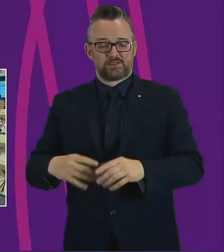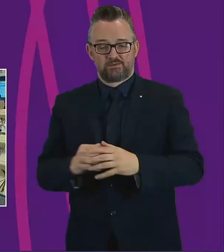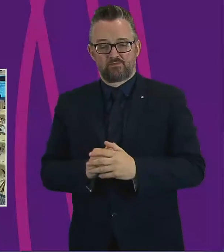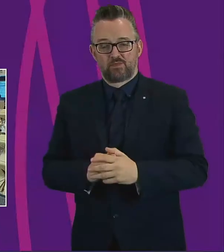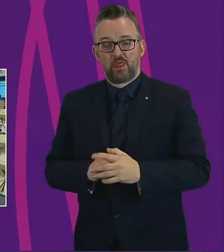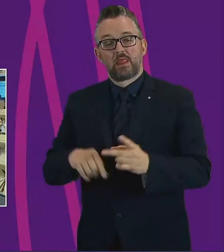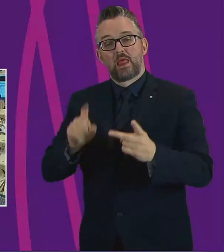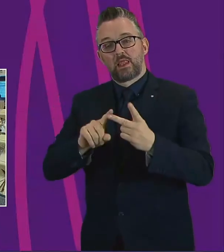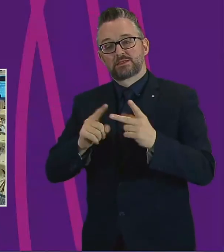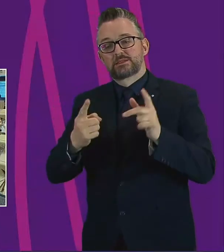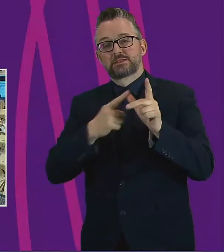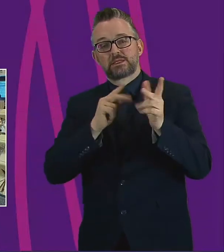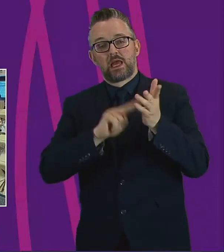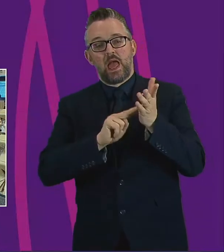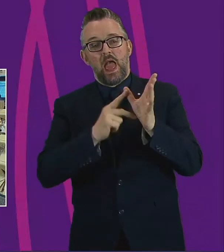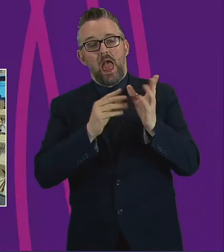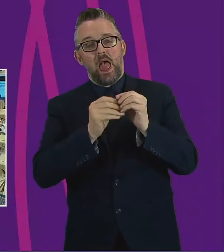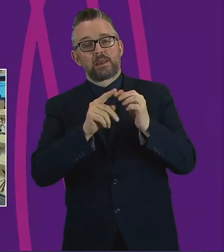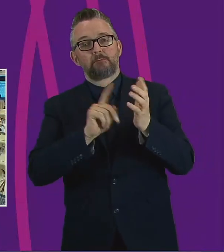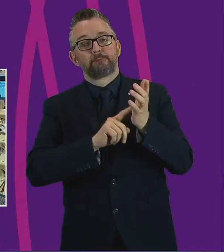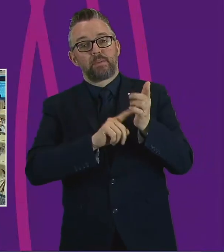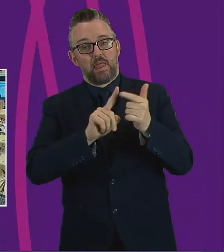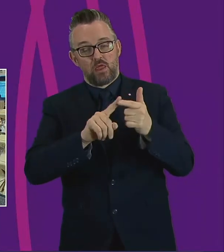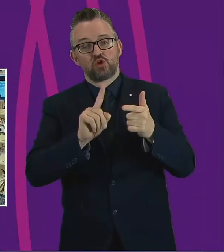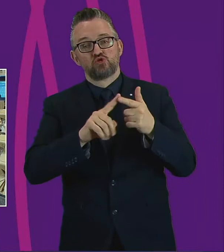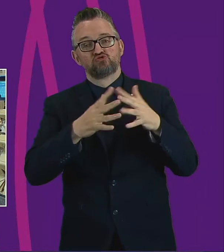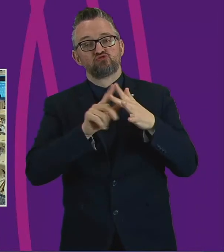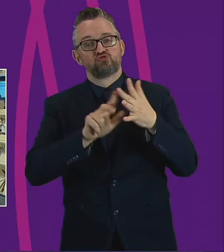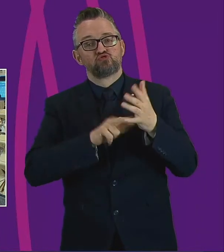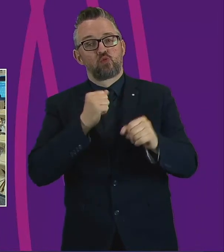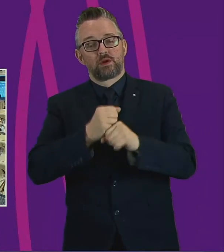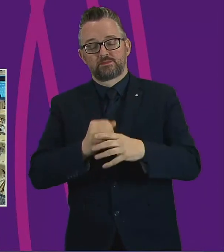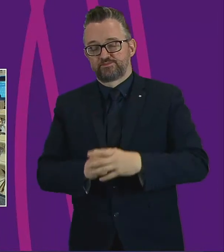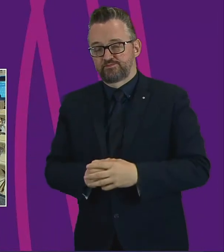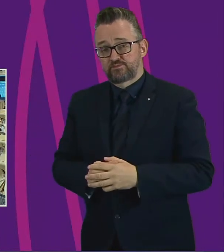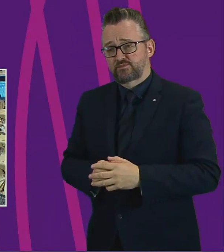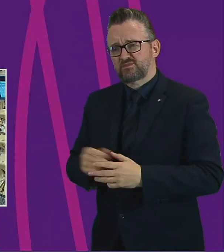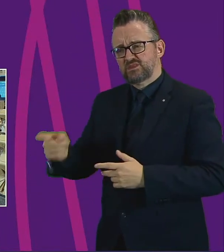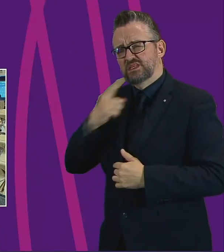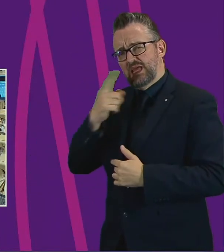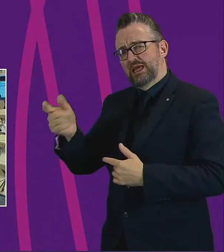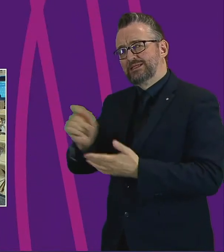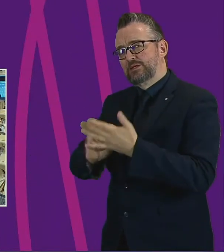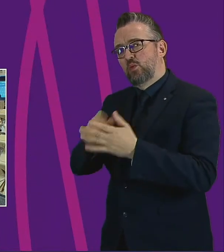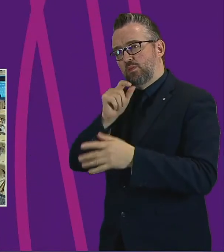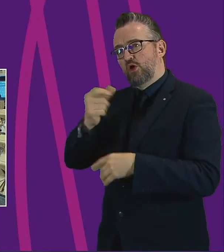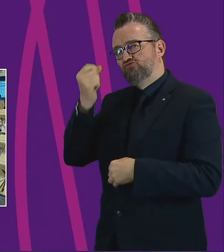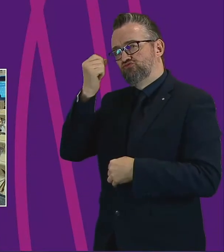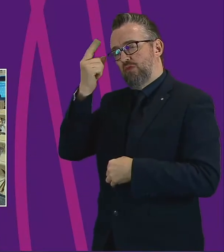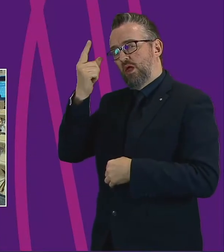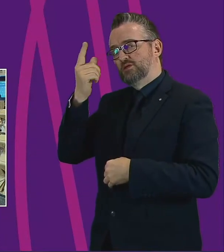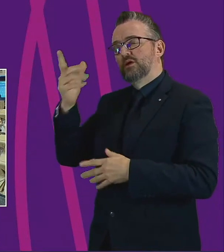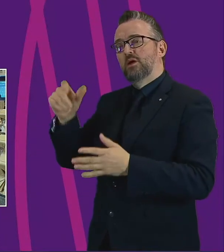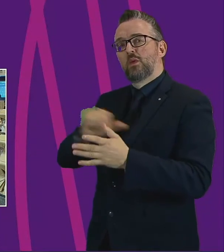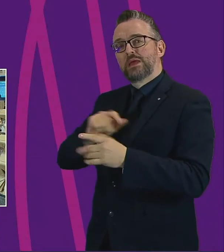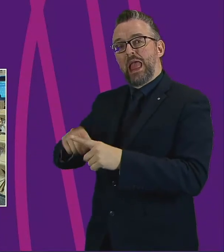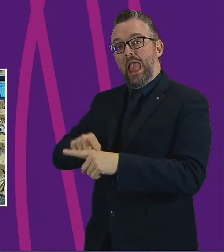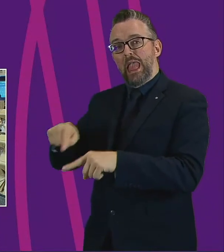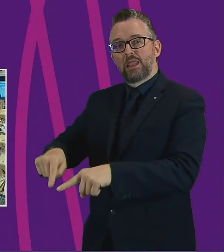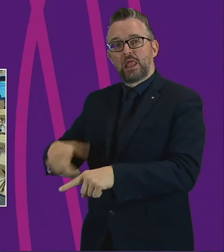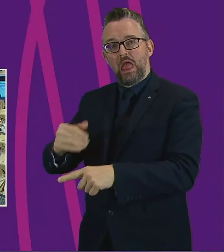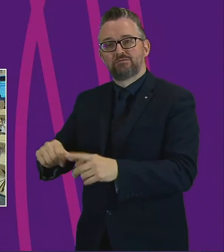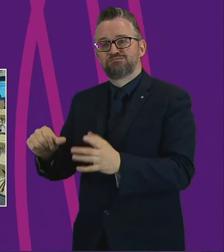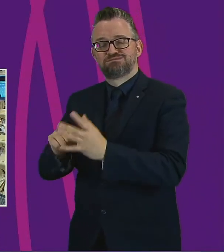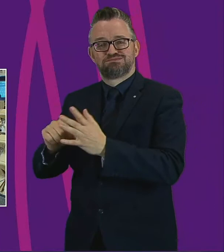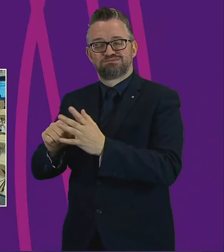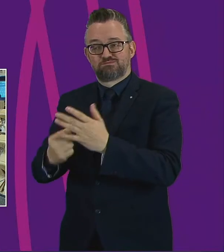And Annabel Ewing. Thank you, Presiding Officer. The Cabinet Secretary will be aware of the concerns raised by teaching unions in England about the reopening of schools